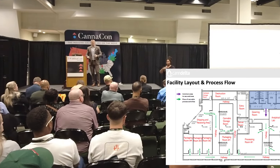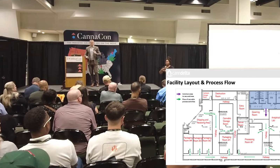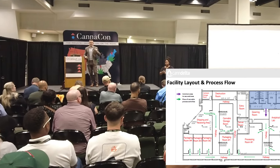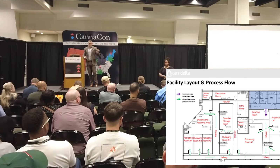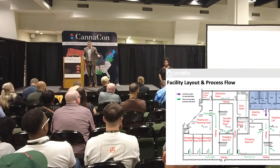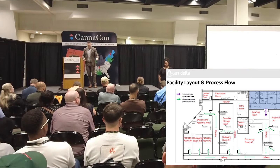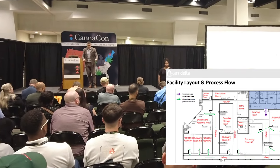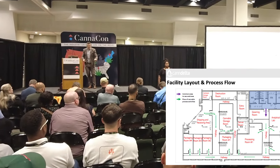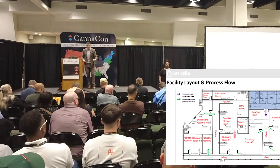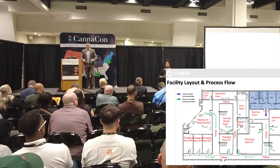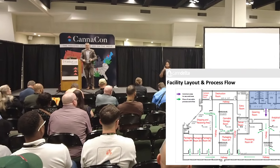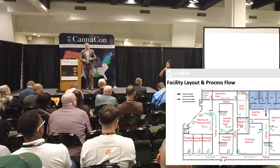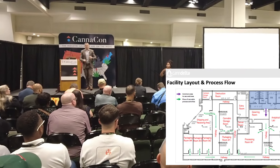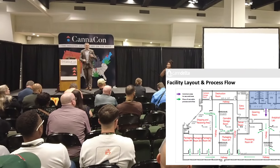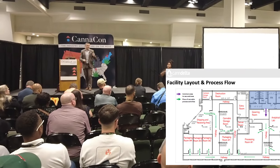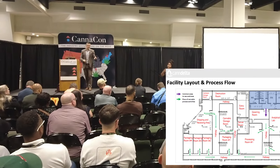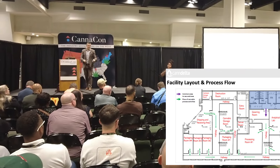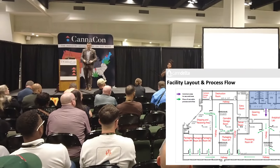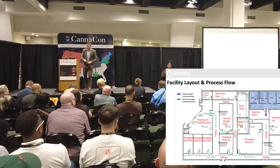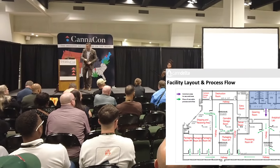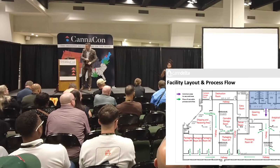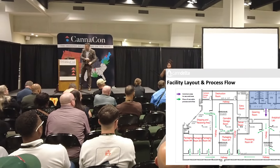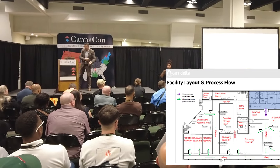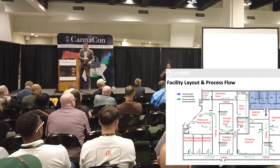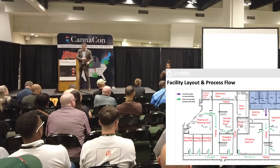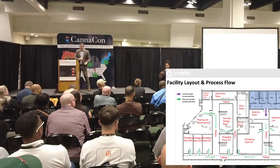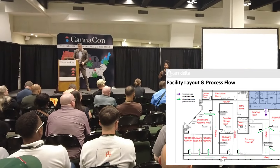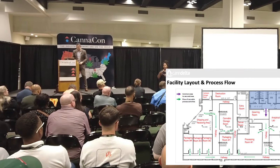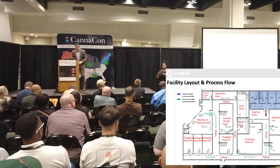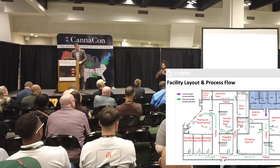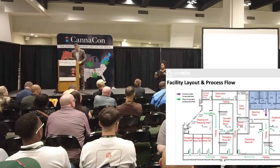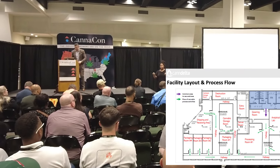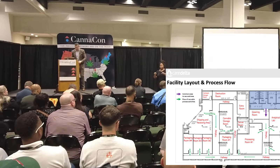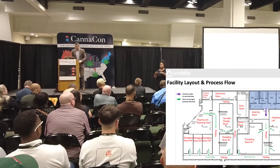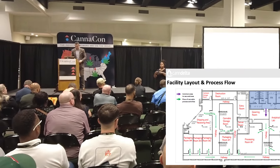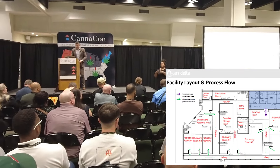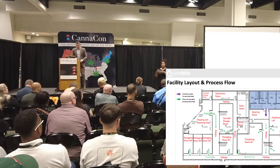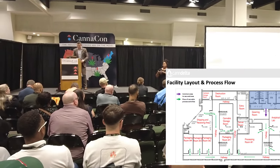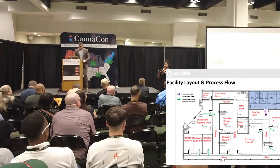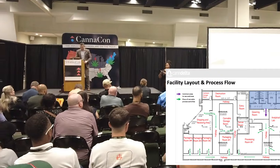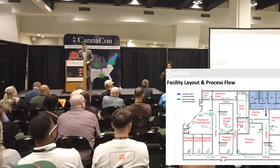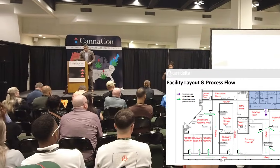This is easy from a sanitation perspective, but also from a logistics and operations efficiency perspective.